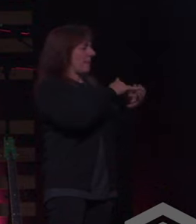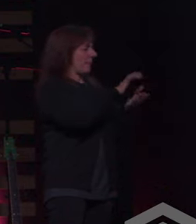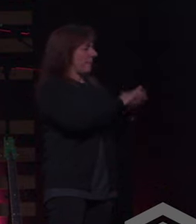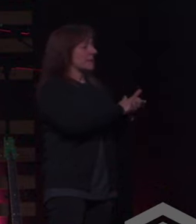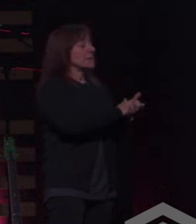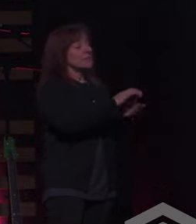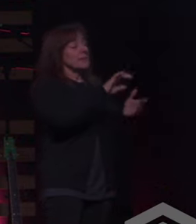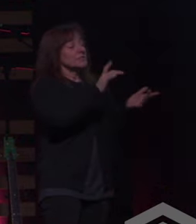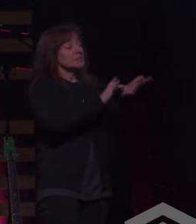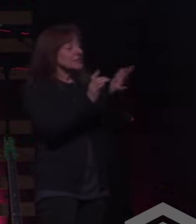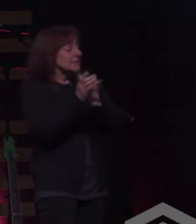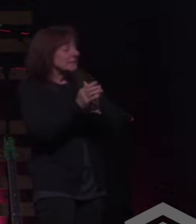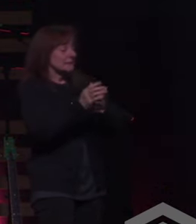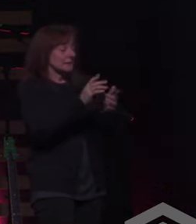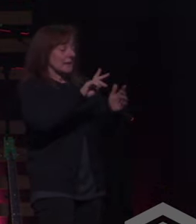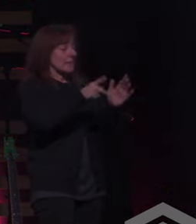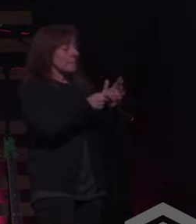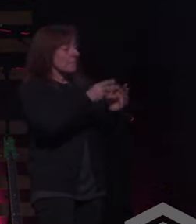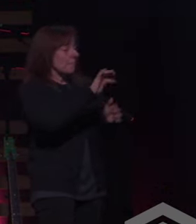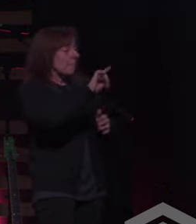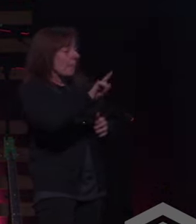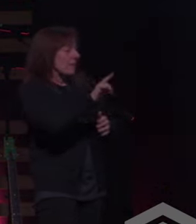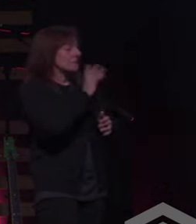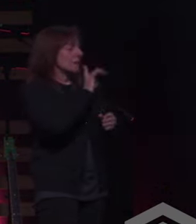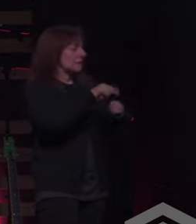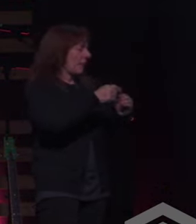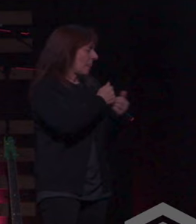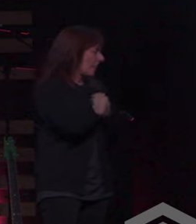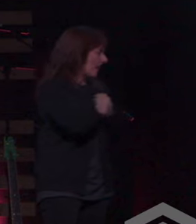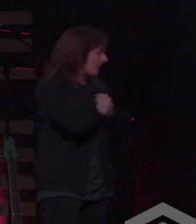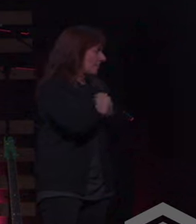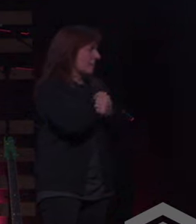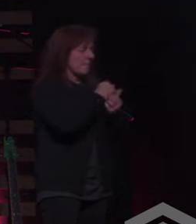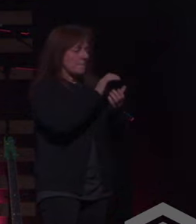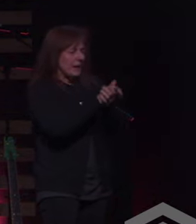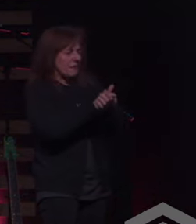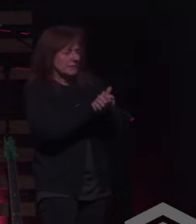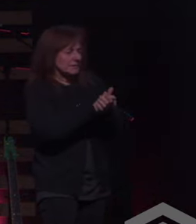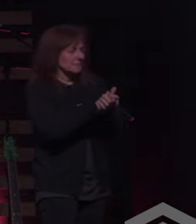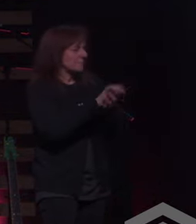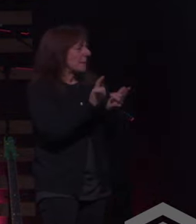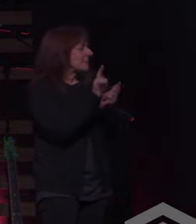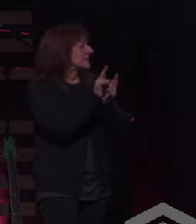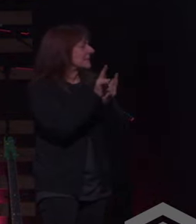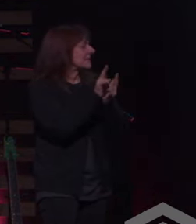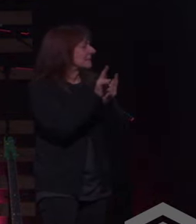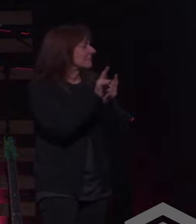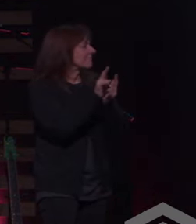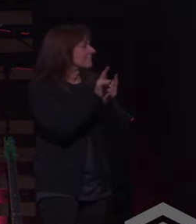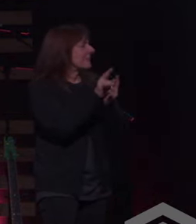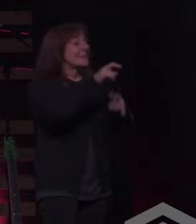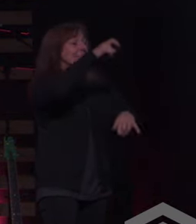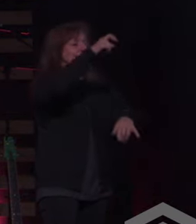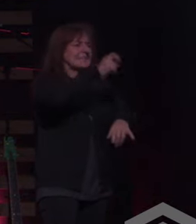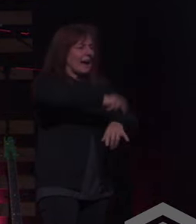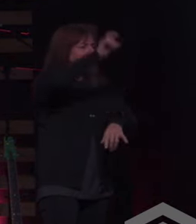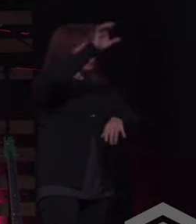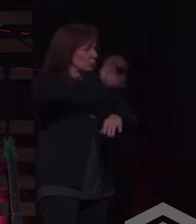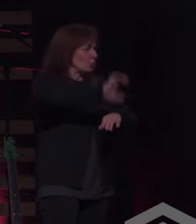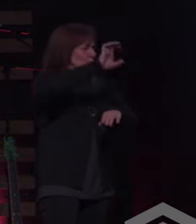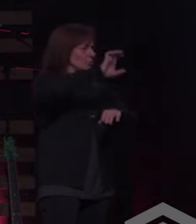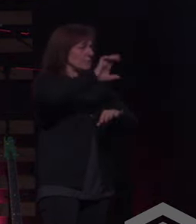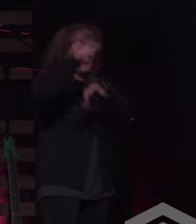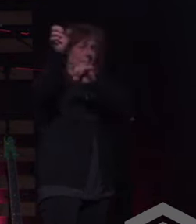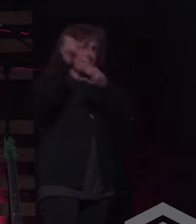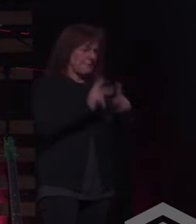time talking about love and marriage, intimacy, all of these things. And it's time for the church to reclaim